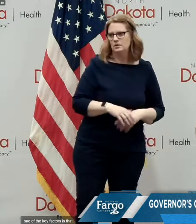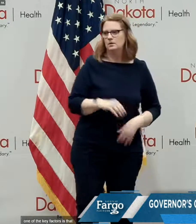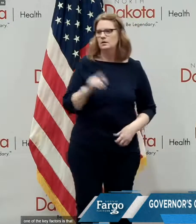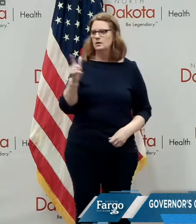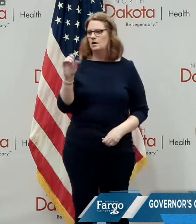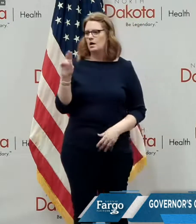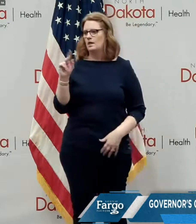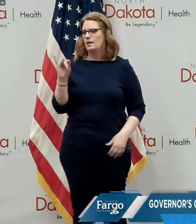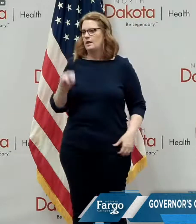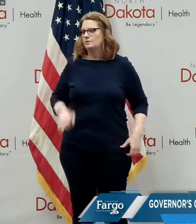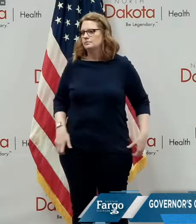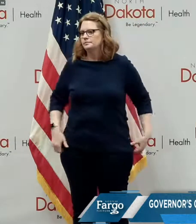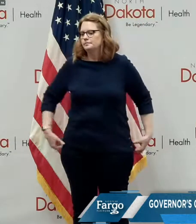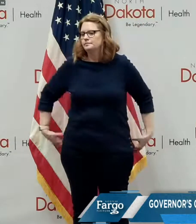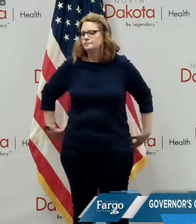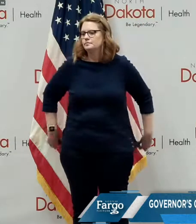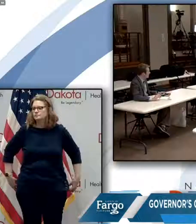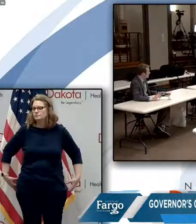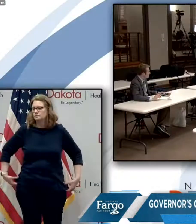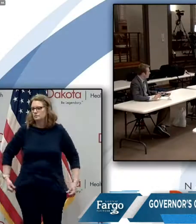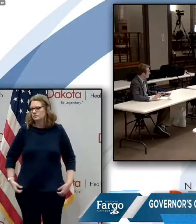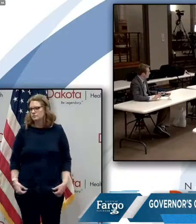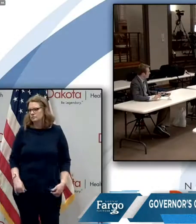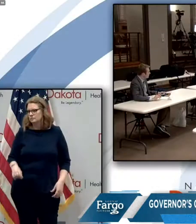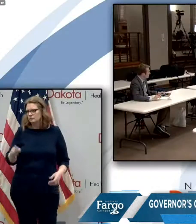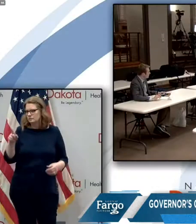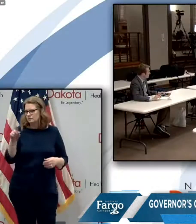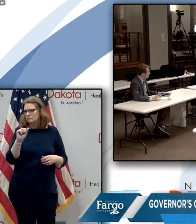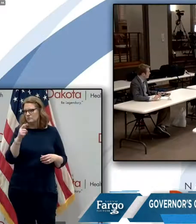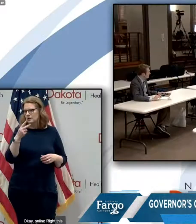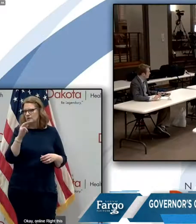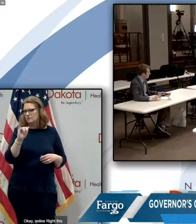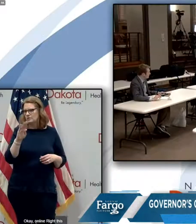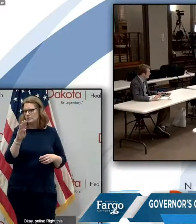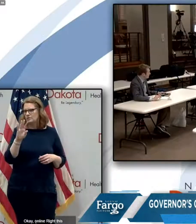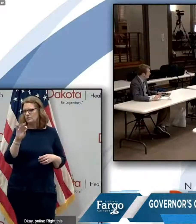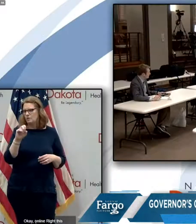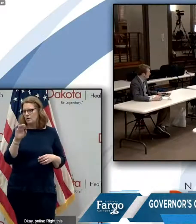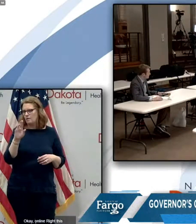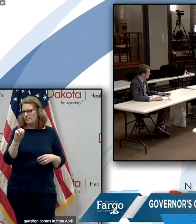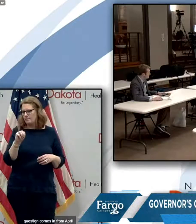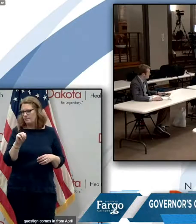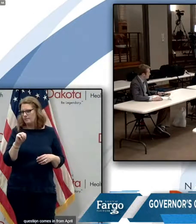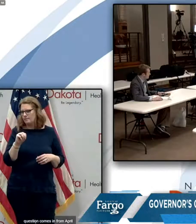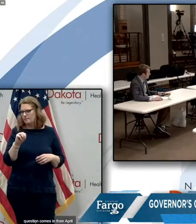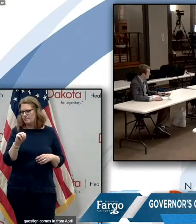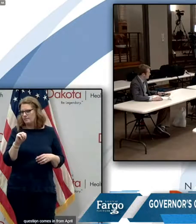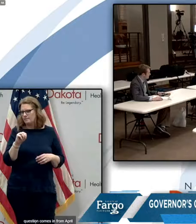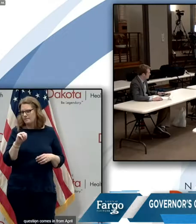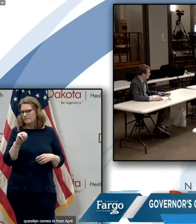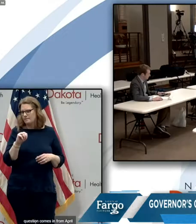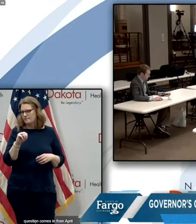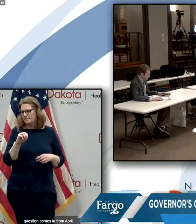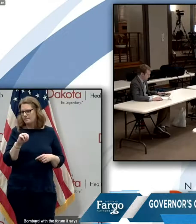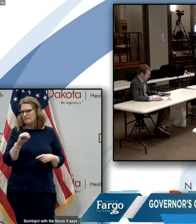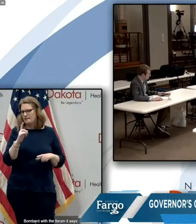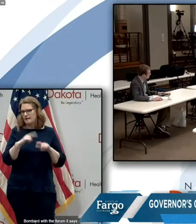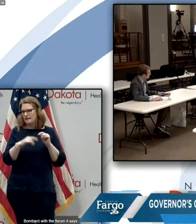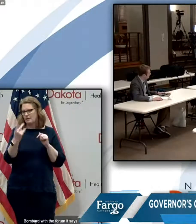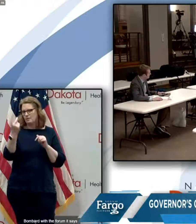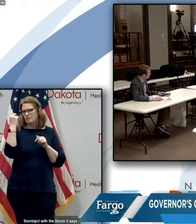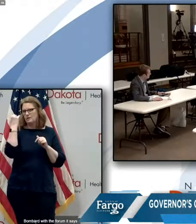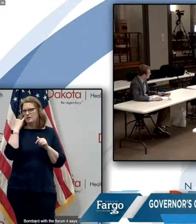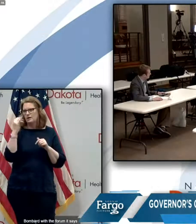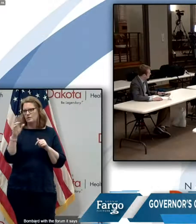Okay, online. Right, this question comes in from April Baumgarten with the forum. April says, I can't recall if Minnesota helped